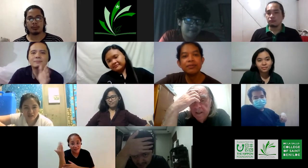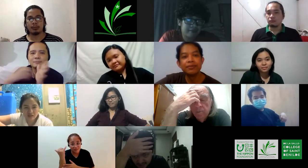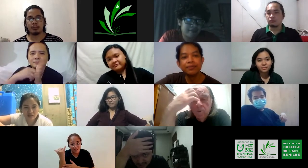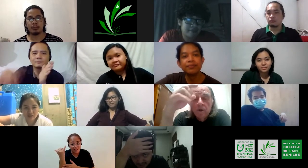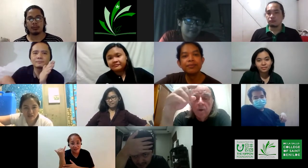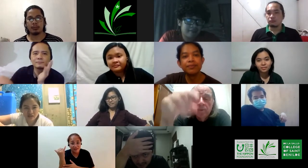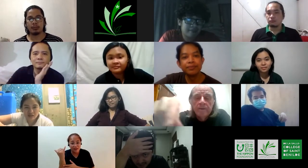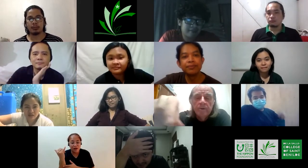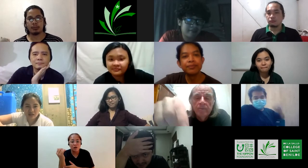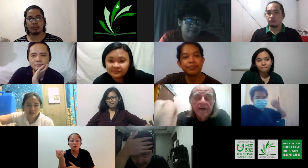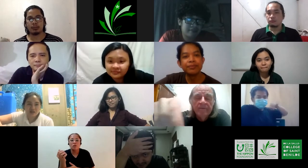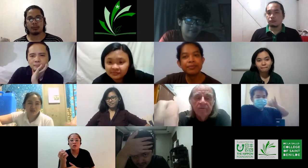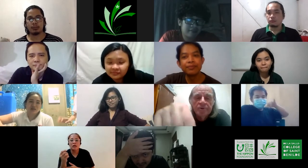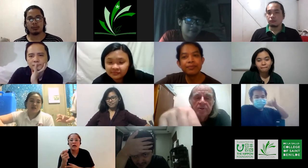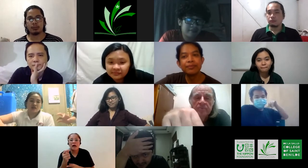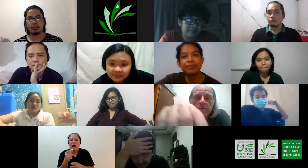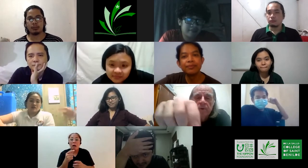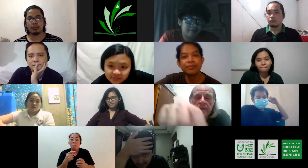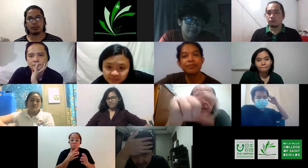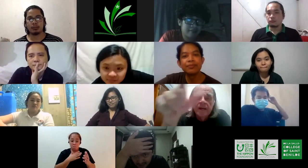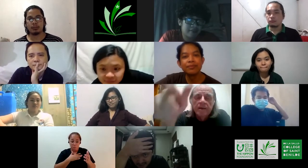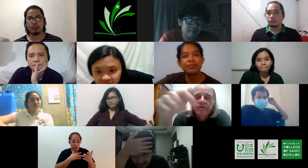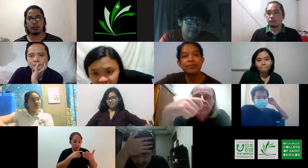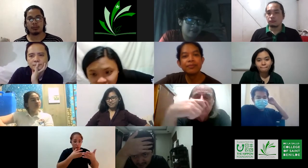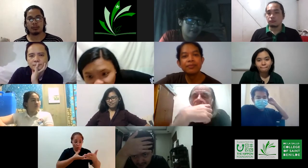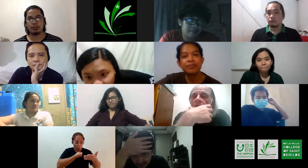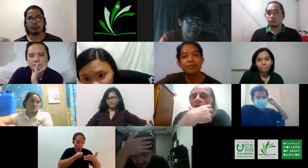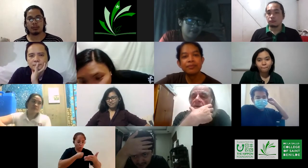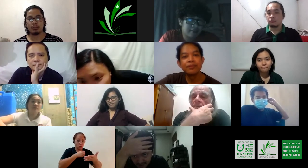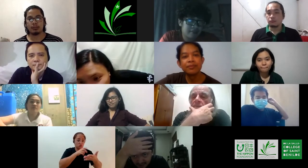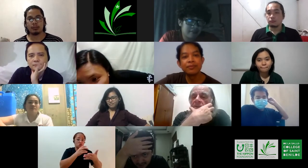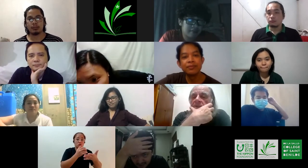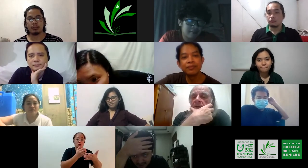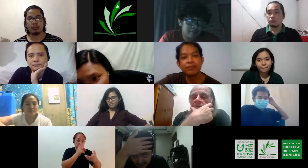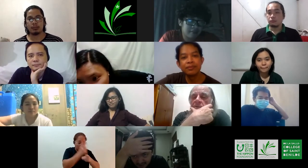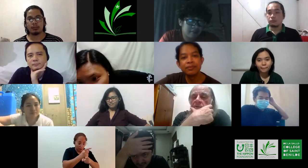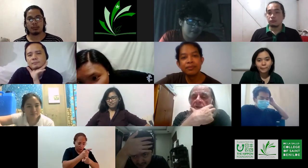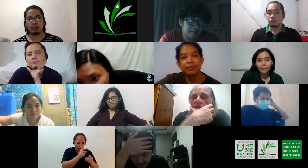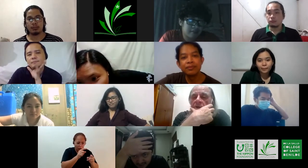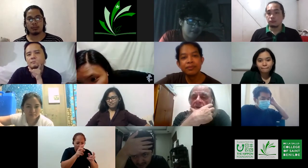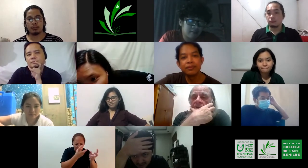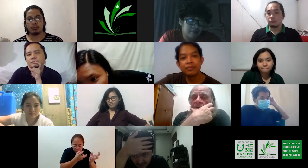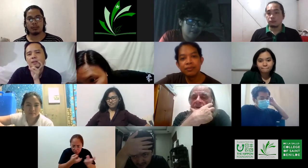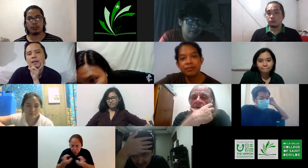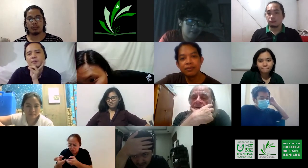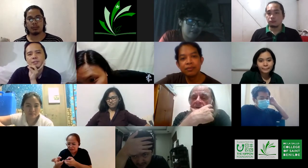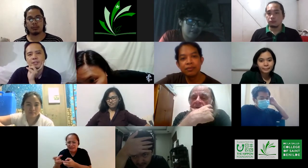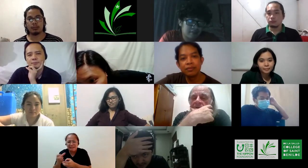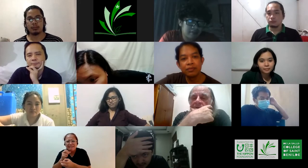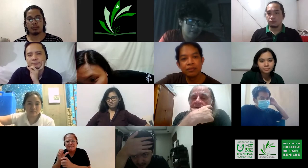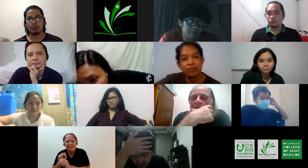were correct on my version, but when it got converted, not so clear. Thank you, sir. Yeah.